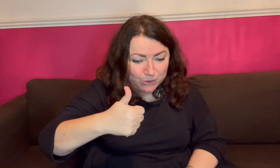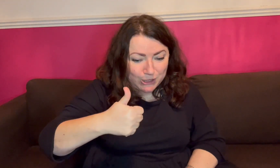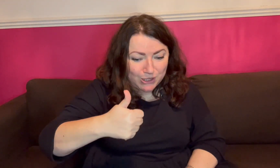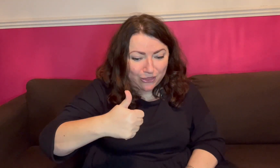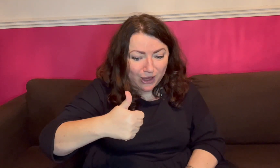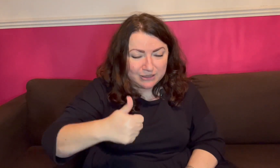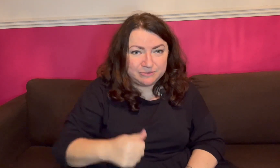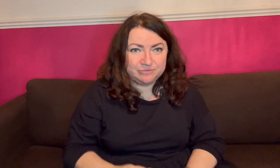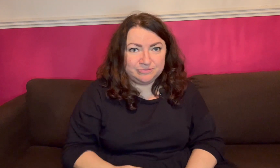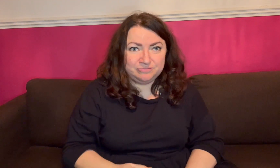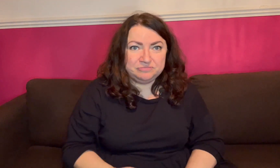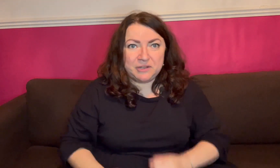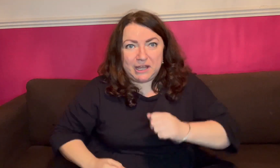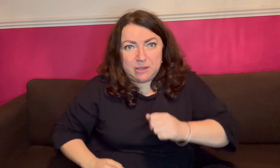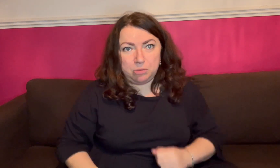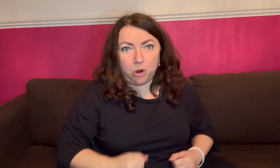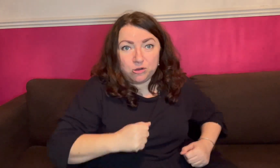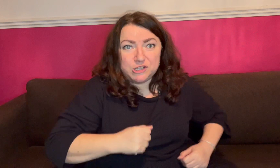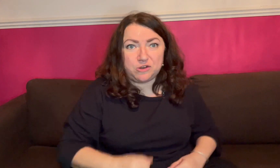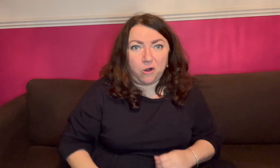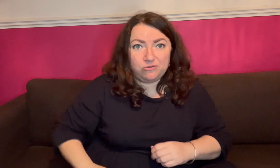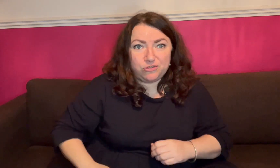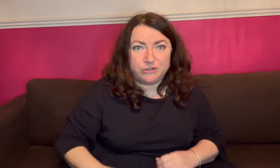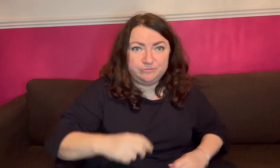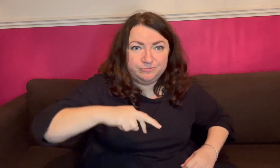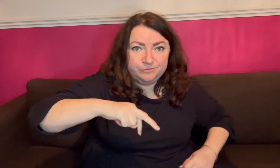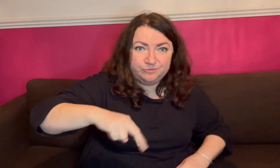each other." And he plodded off.